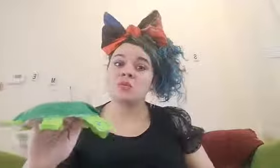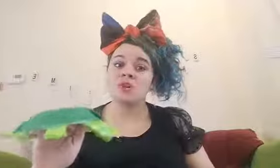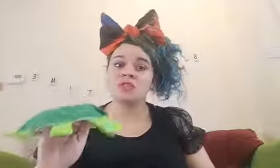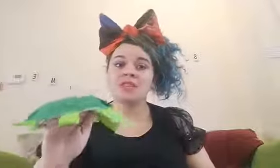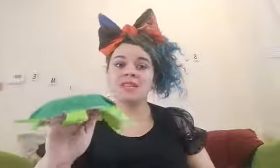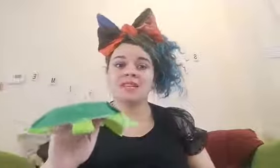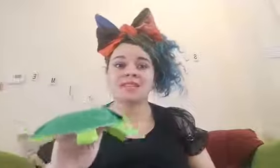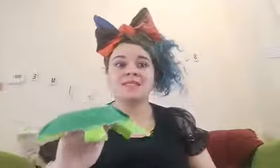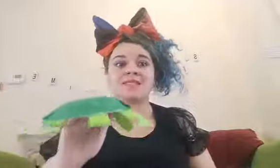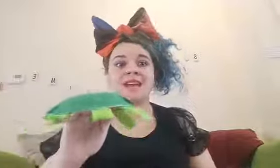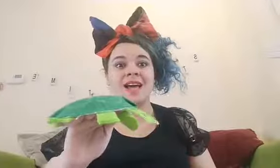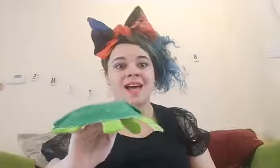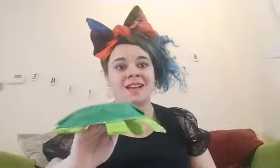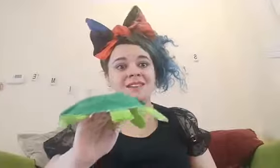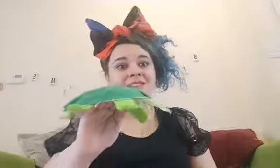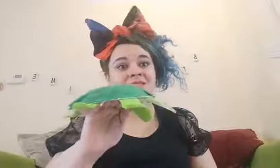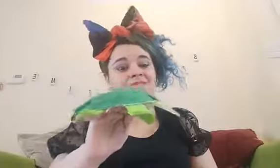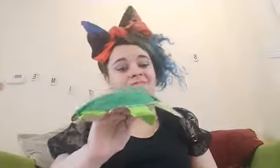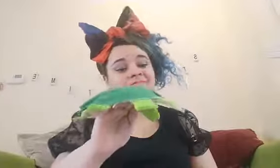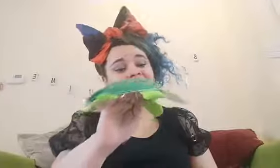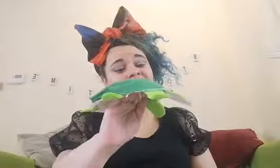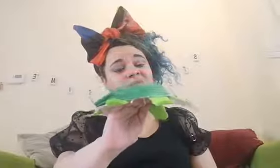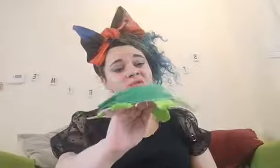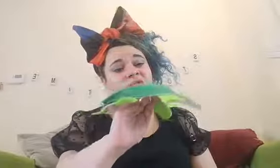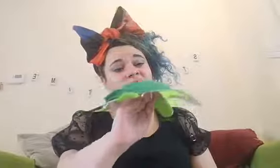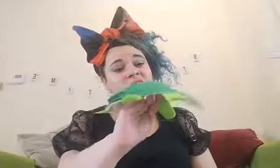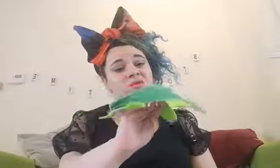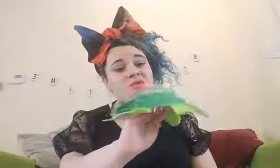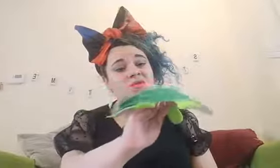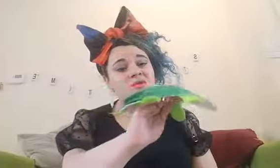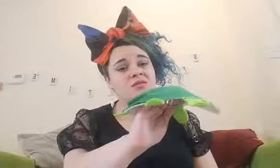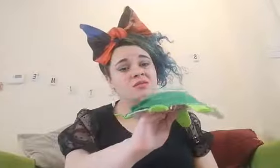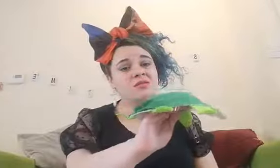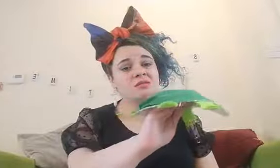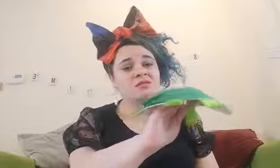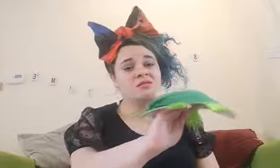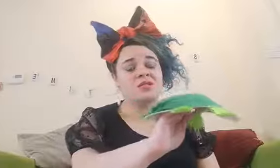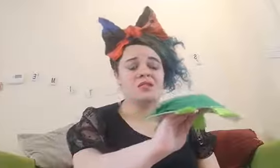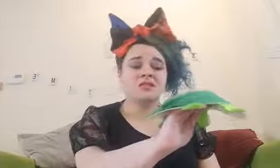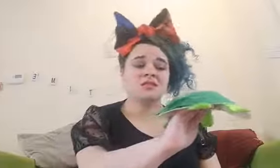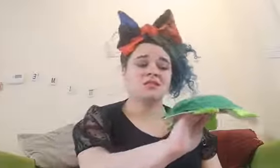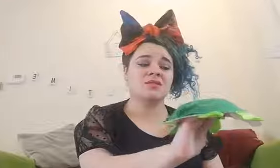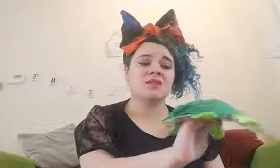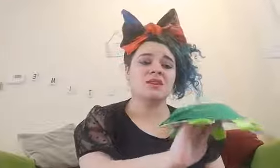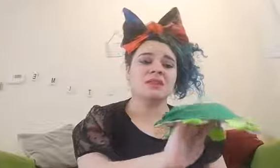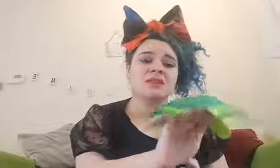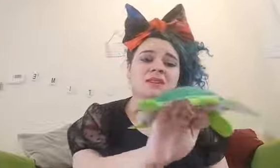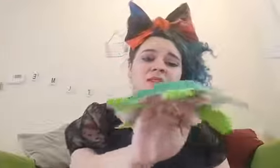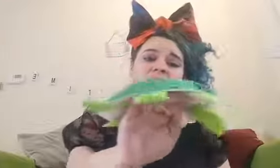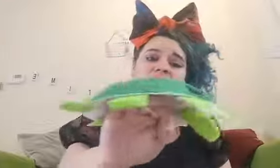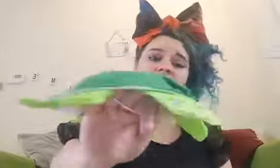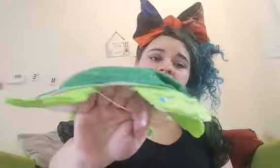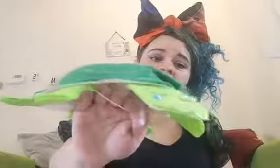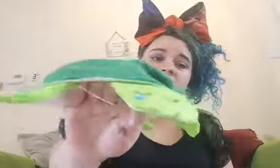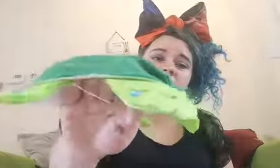wash his hands. Oh, I'm sorry, Turtle. It's no fun, is it? Look, He's not got a